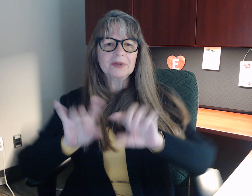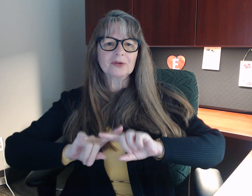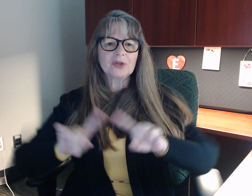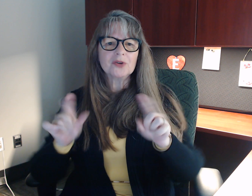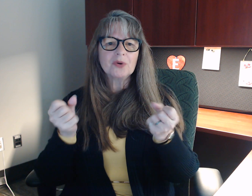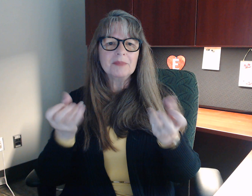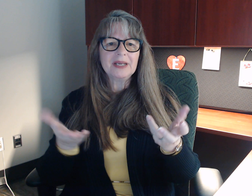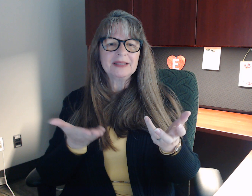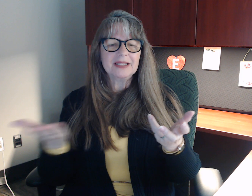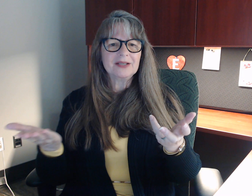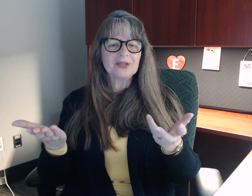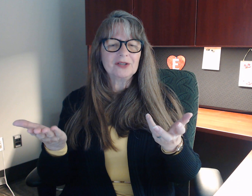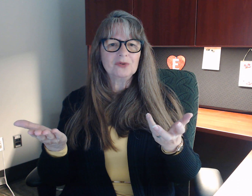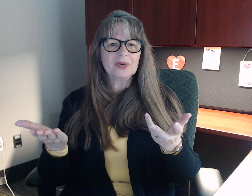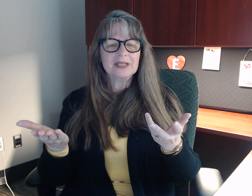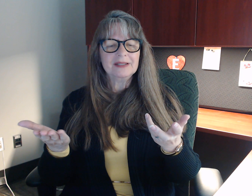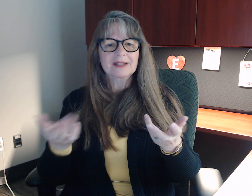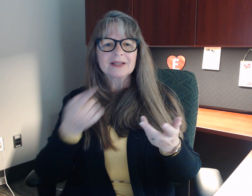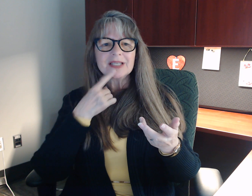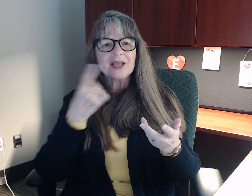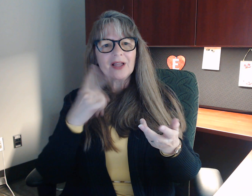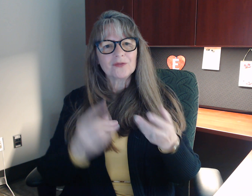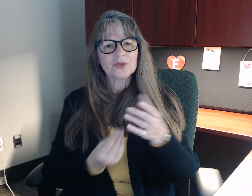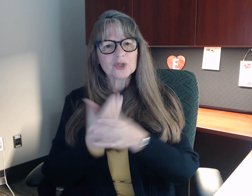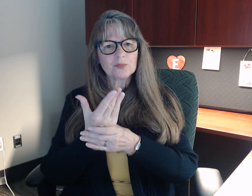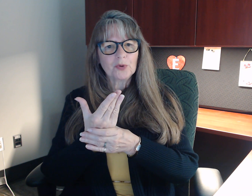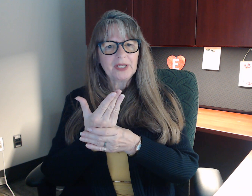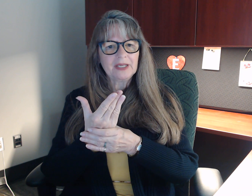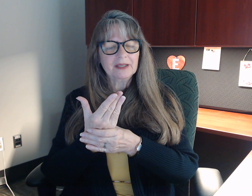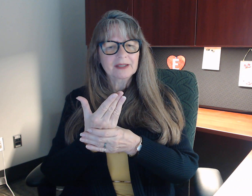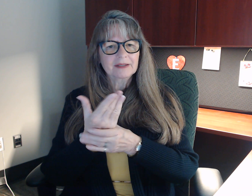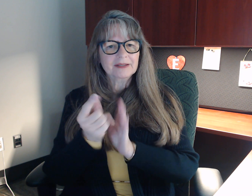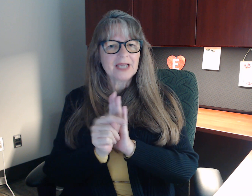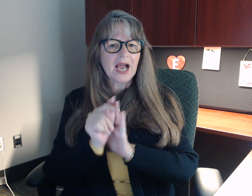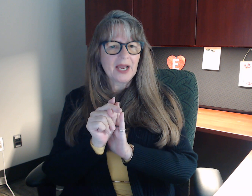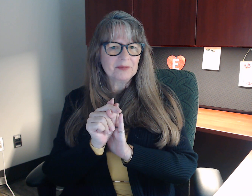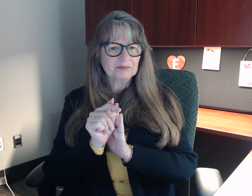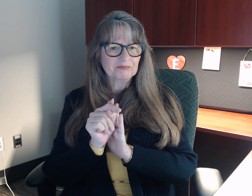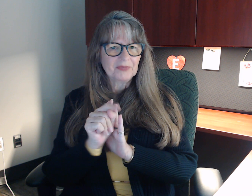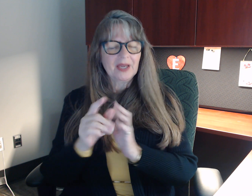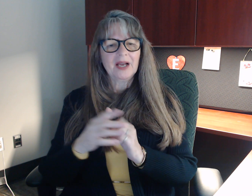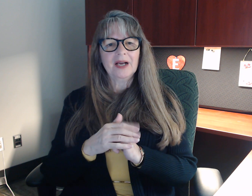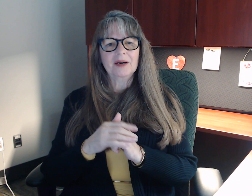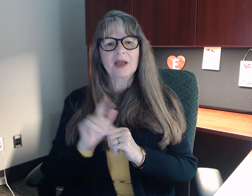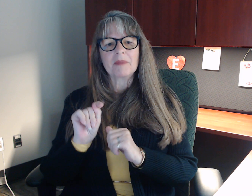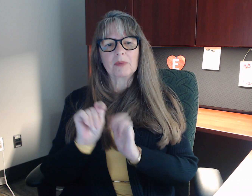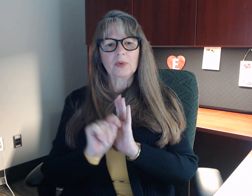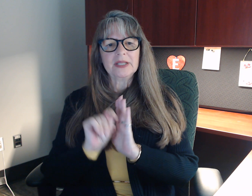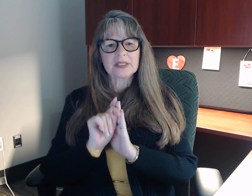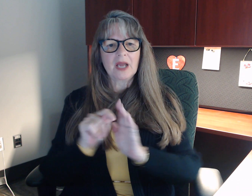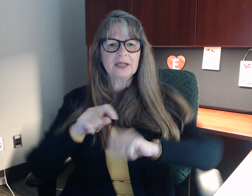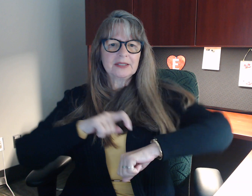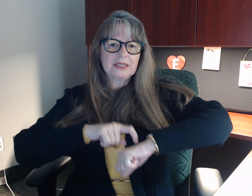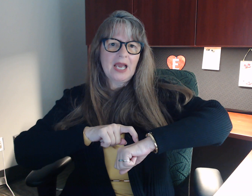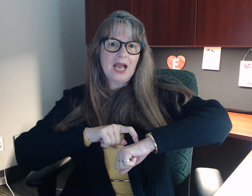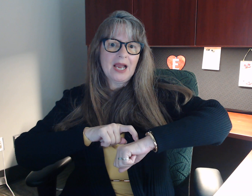there's also many things that you can say, like for the spring time. And remember, it's not